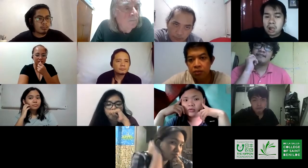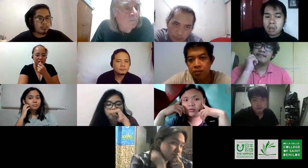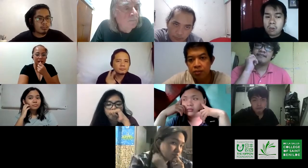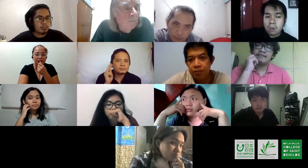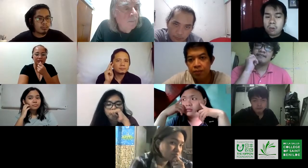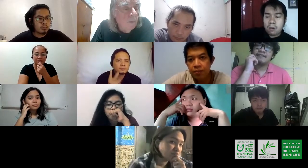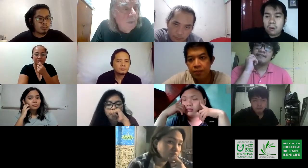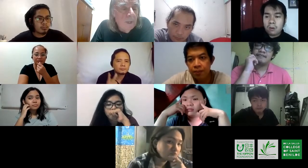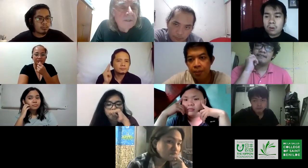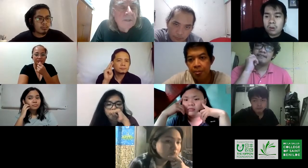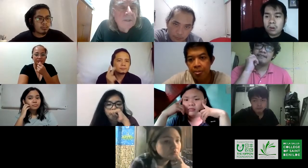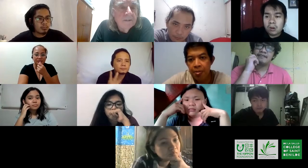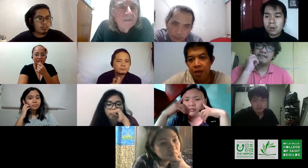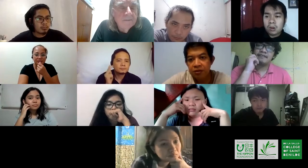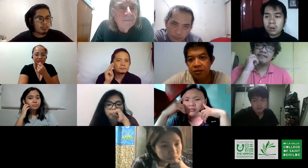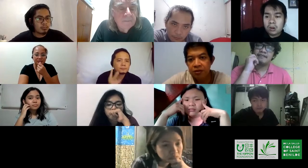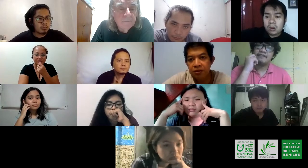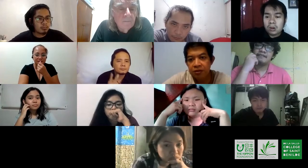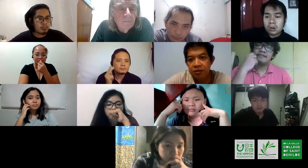question. Yes.